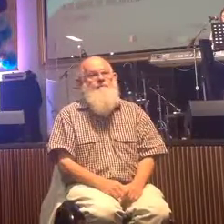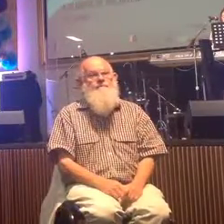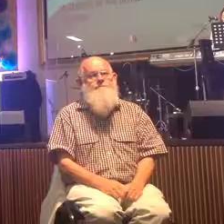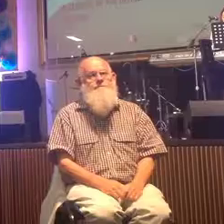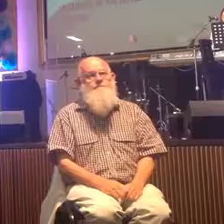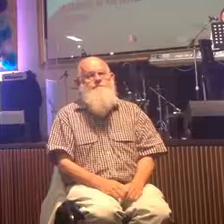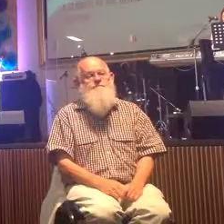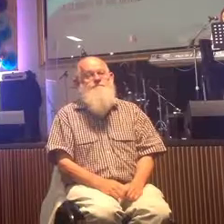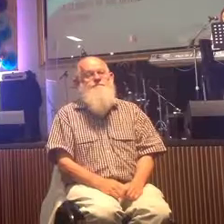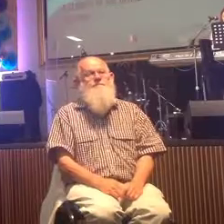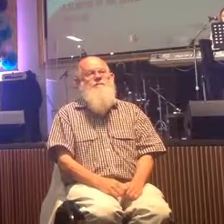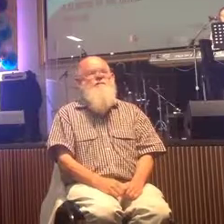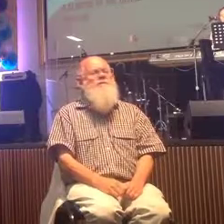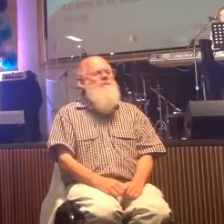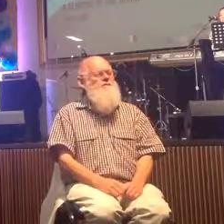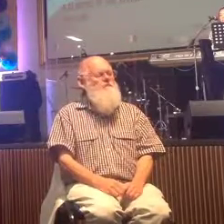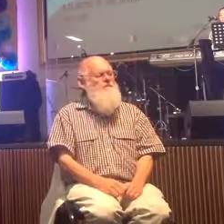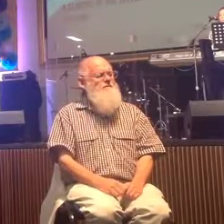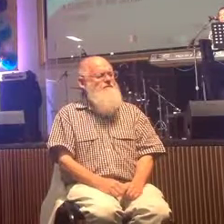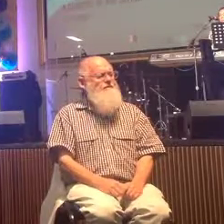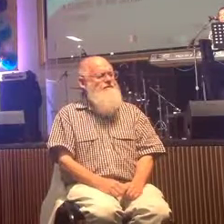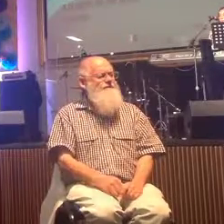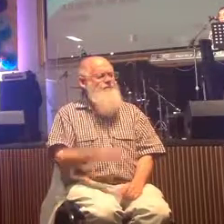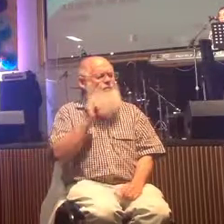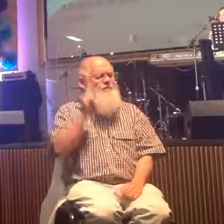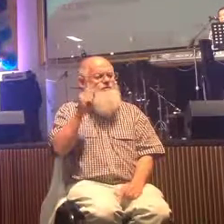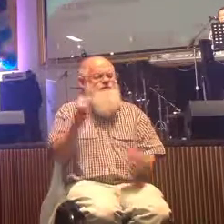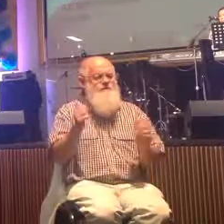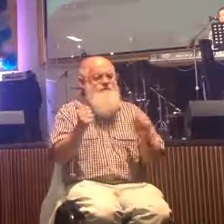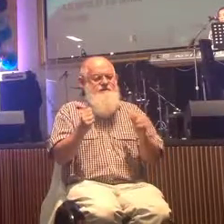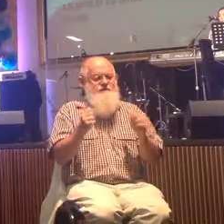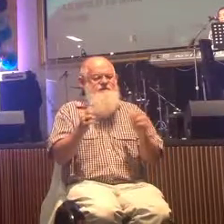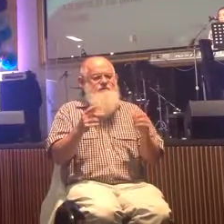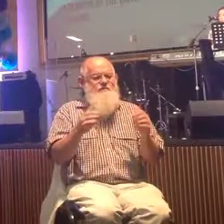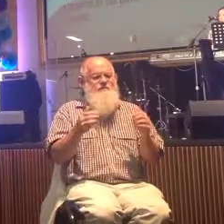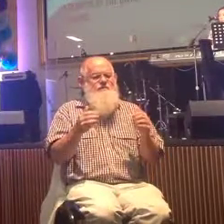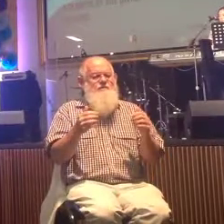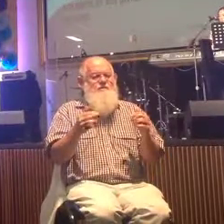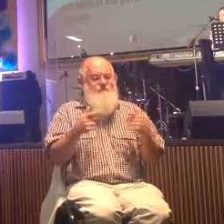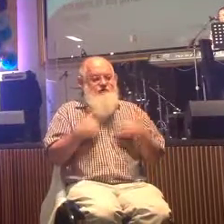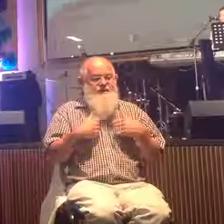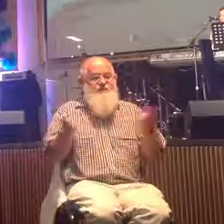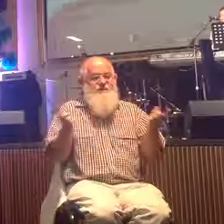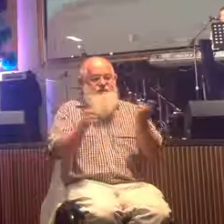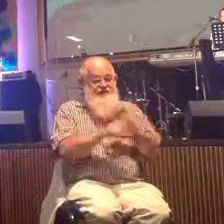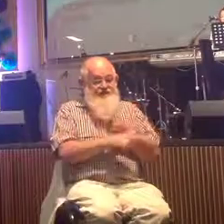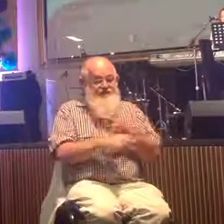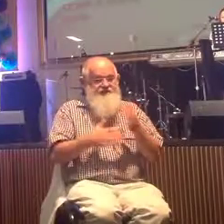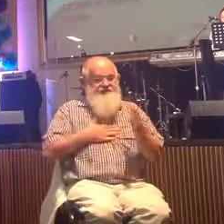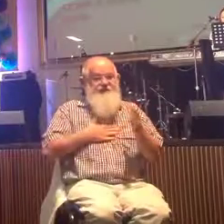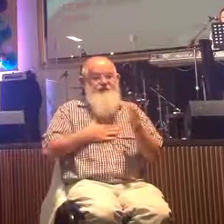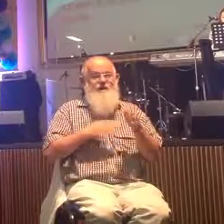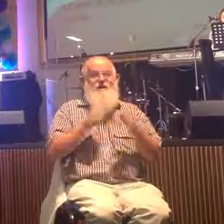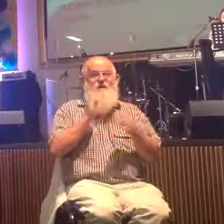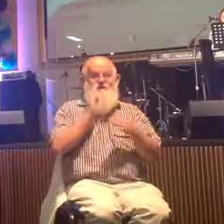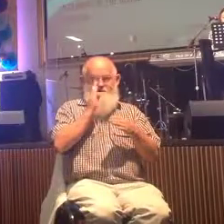opened a home for me. What you did on the cross changed my destiny. I was on my way